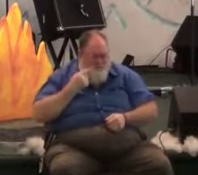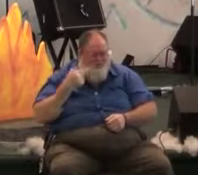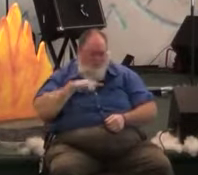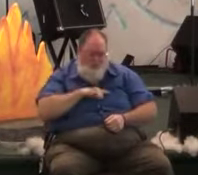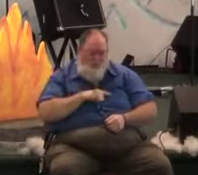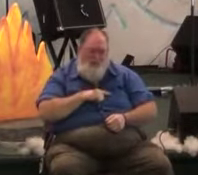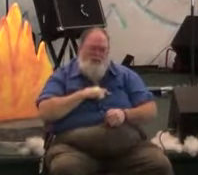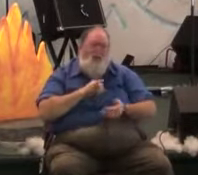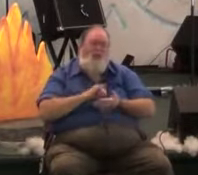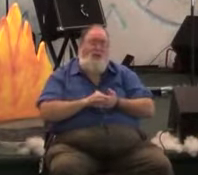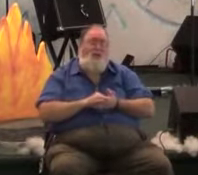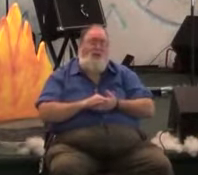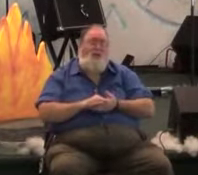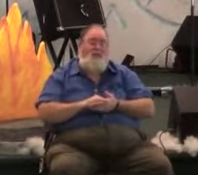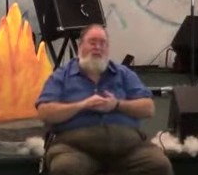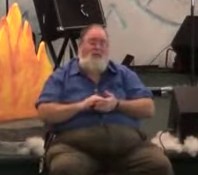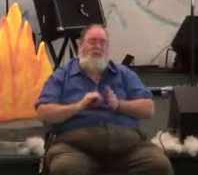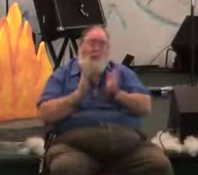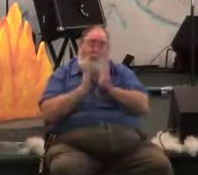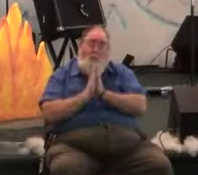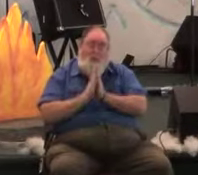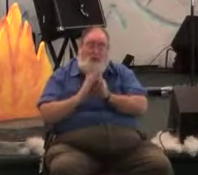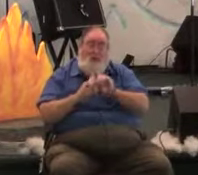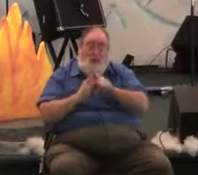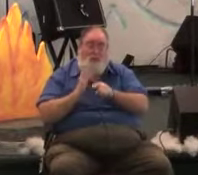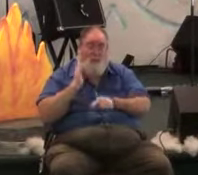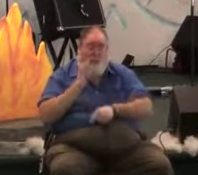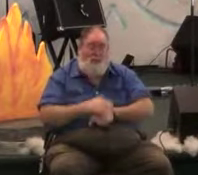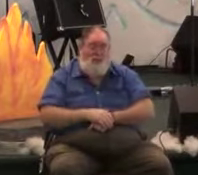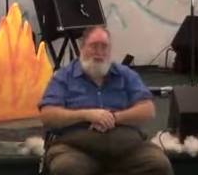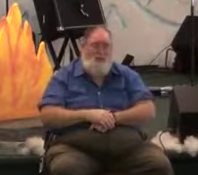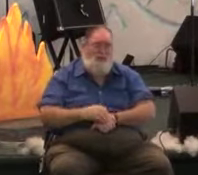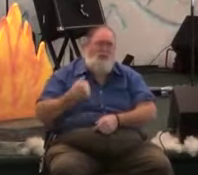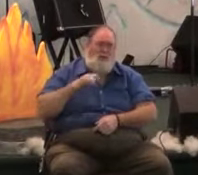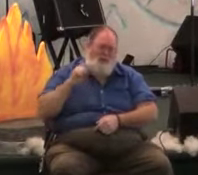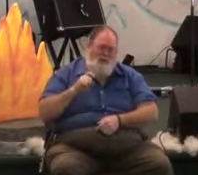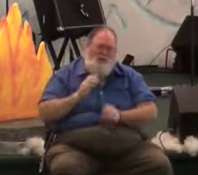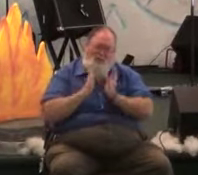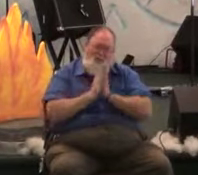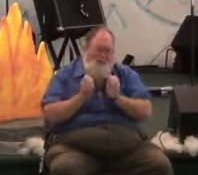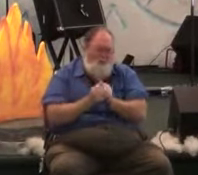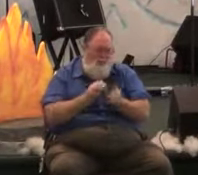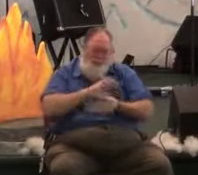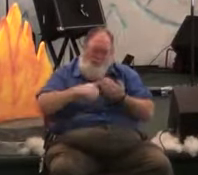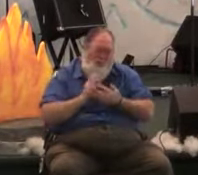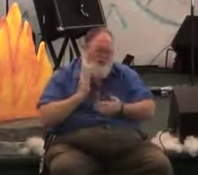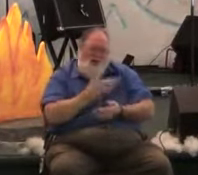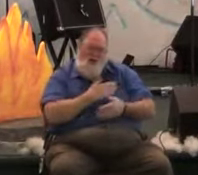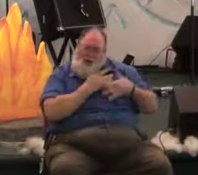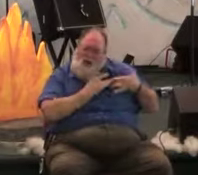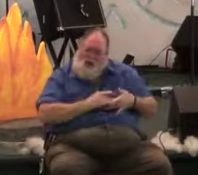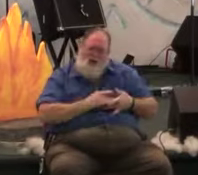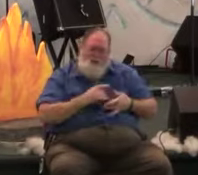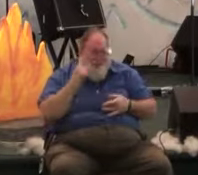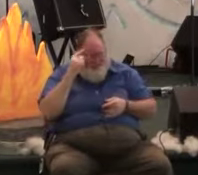that those prayers are really going to get answered. Oh, we have to pray with all our heart and all our might